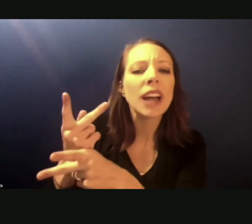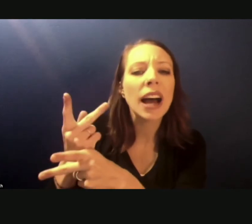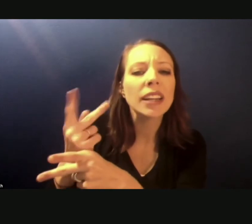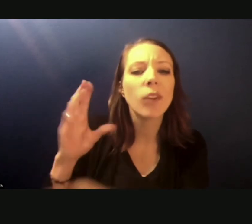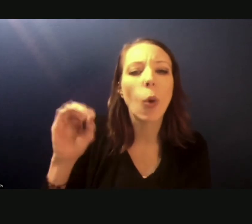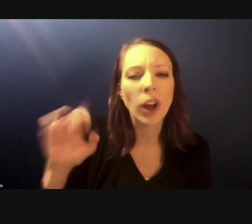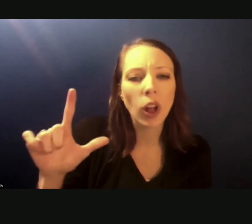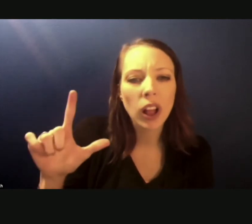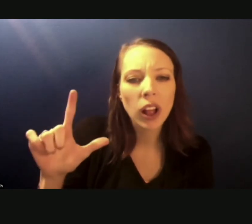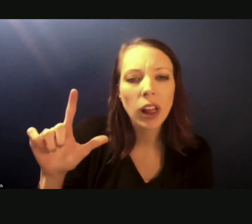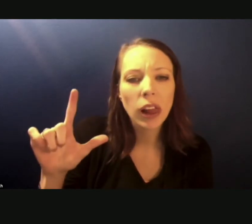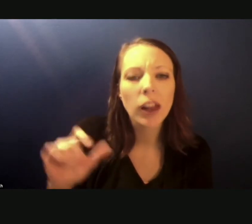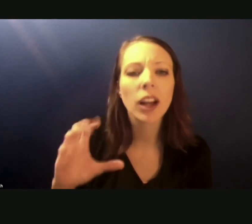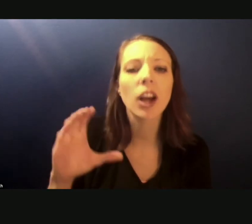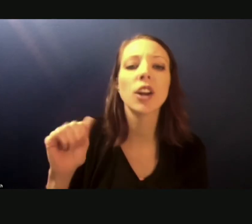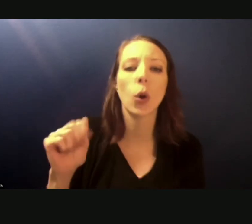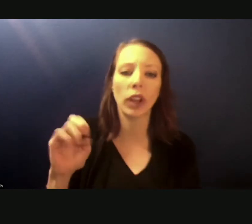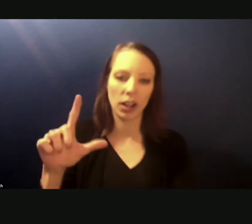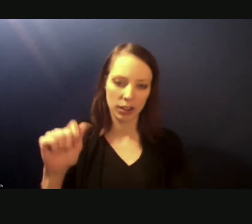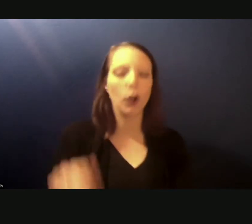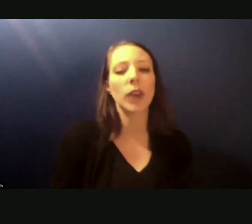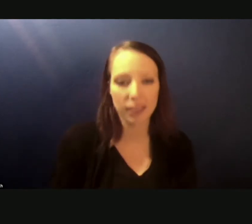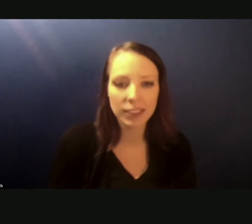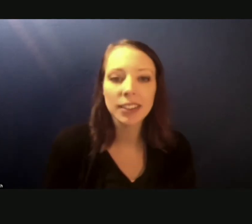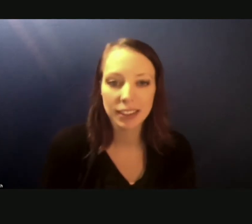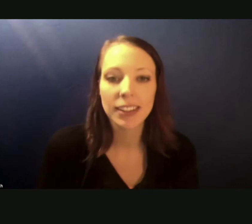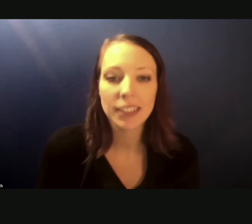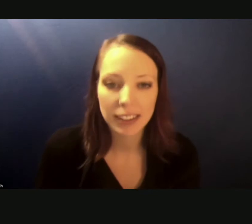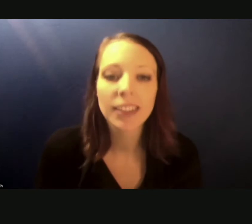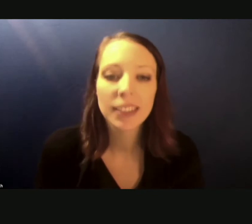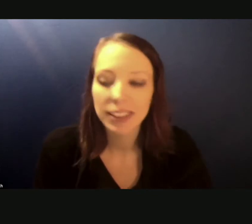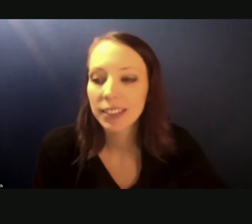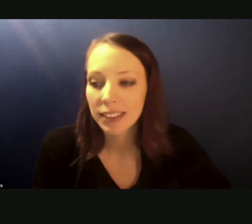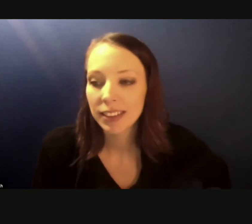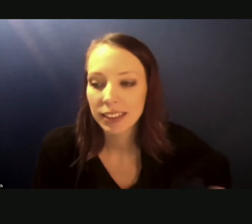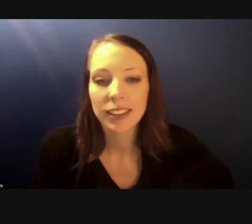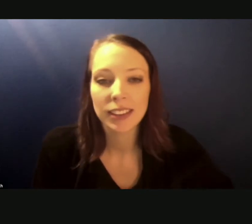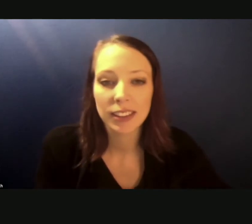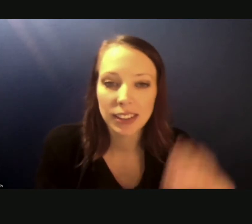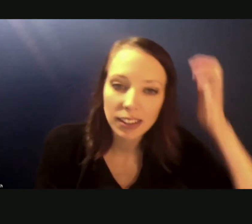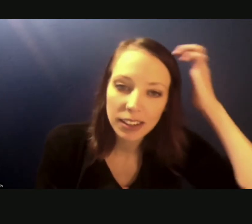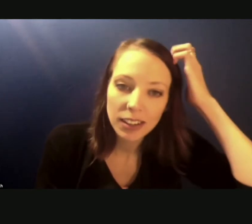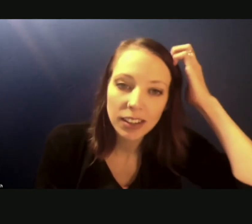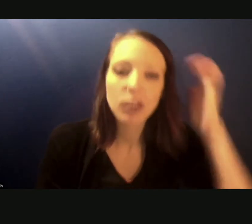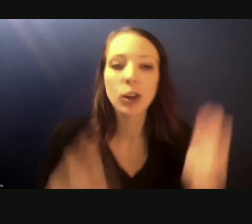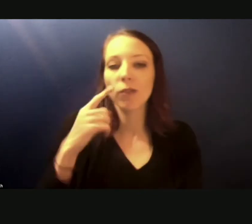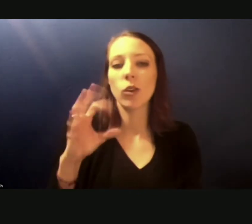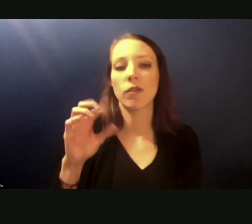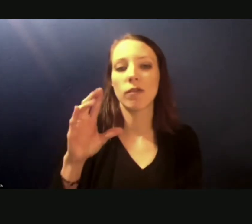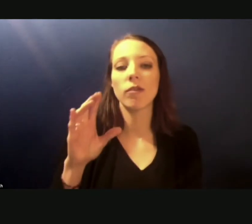What kind of It's oil? Canola Okay. oil. For